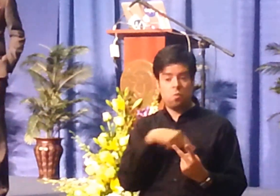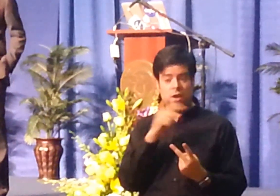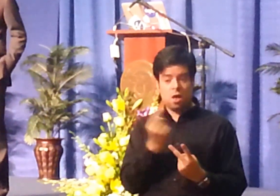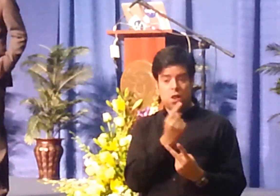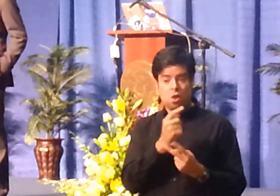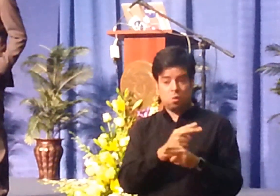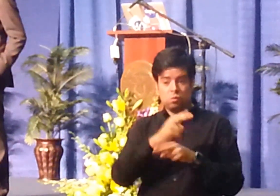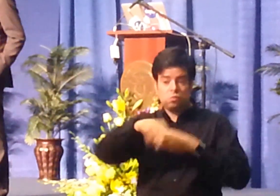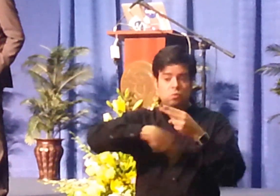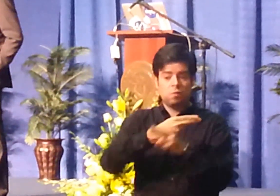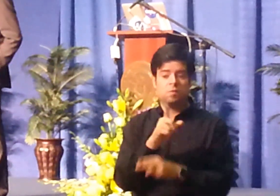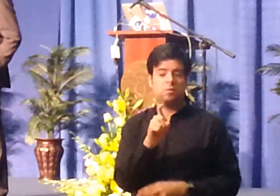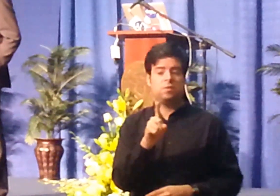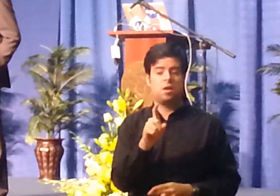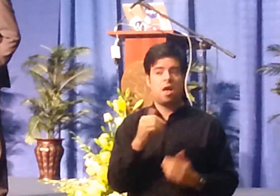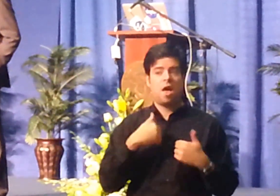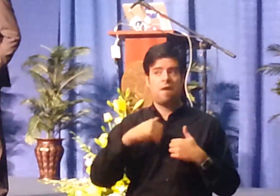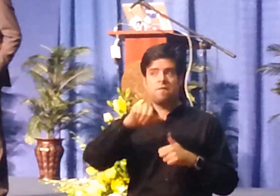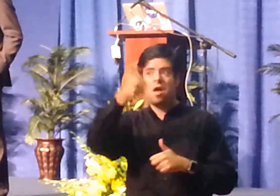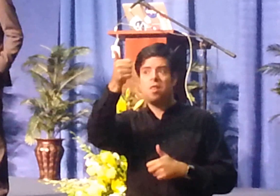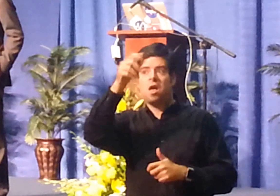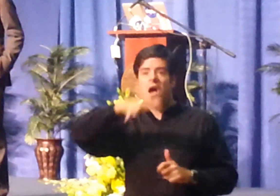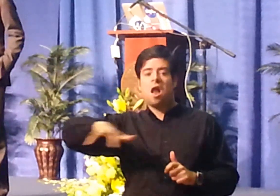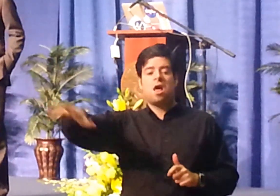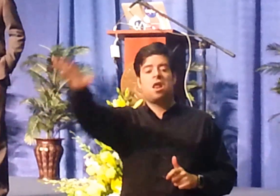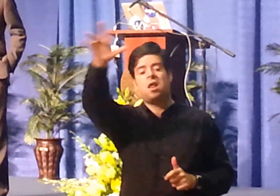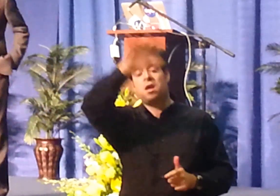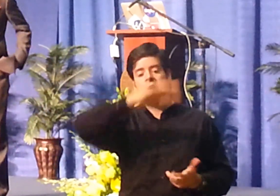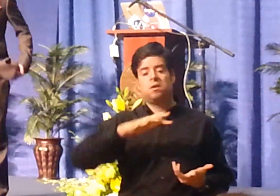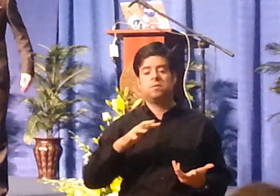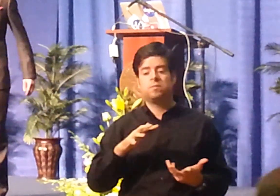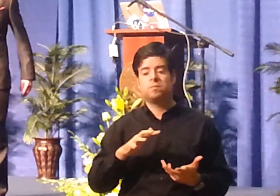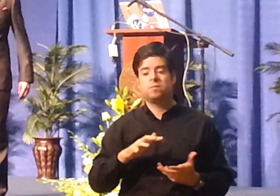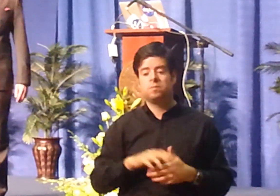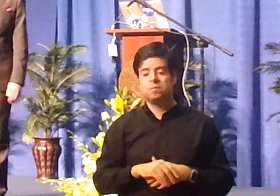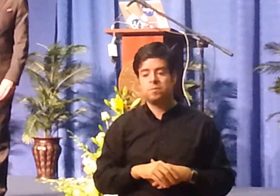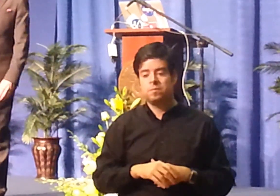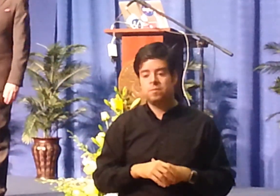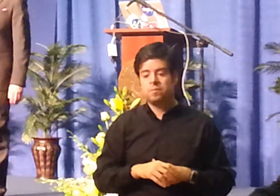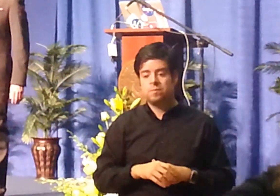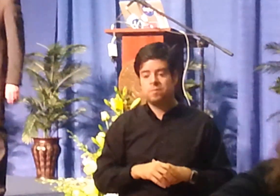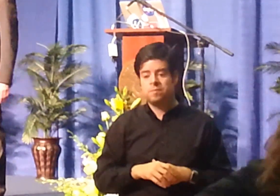universe? Is there anybody else out there?